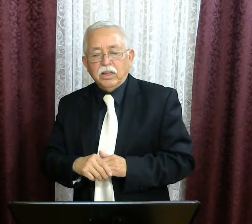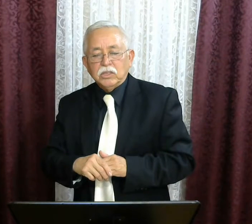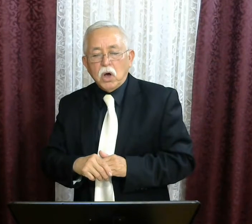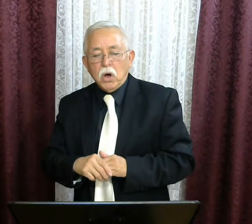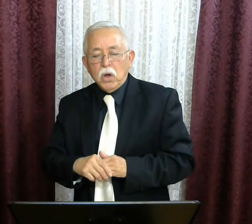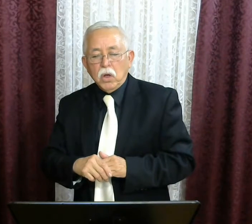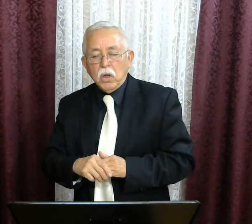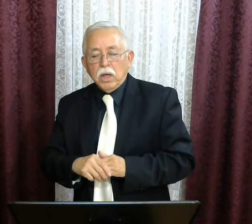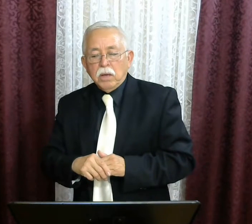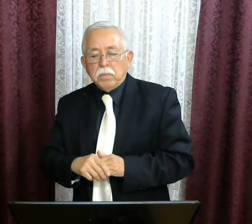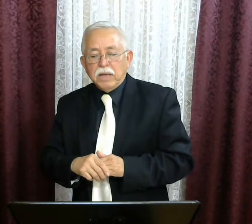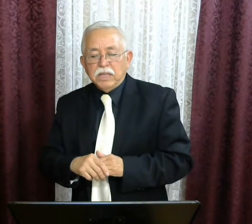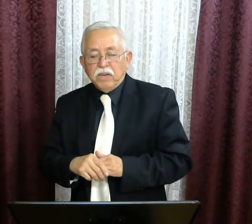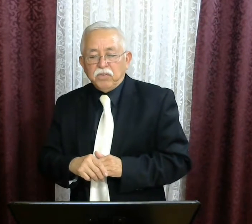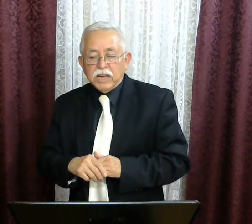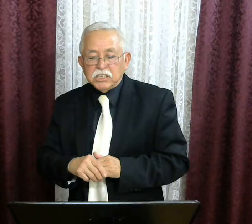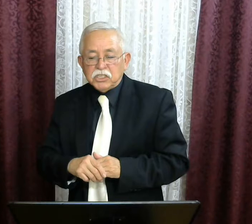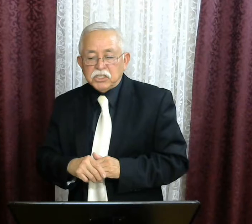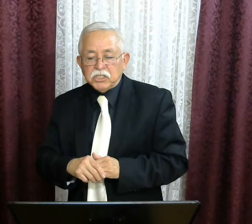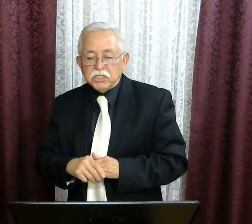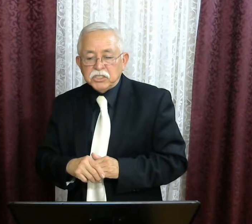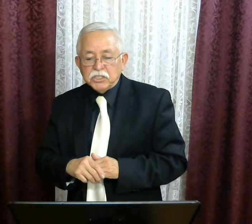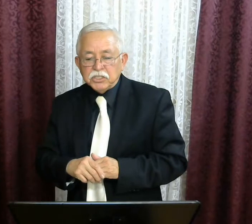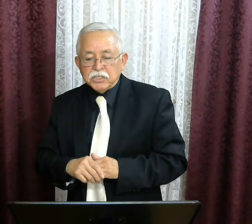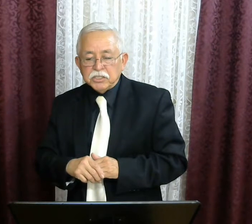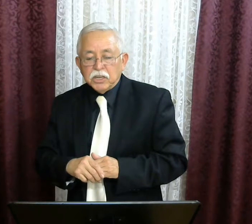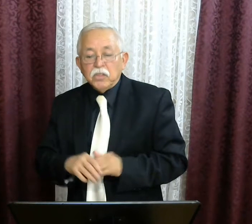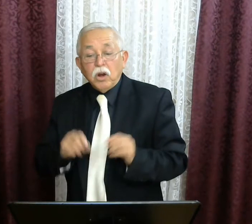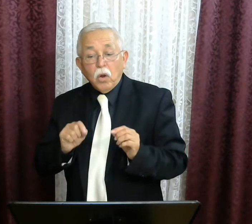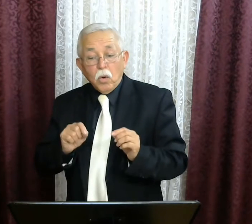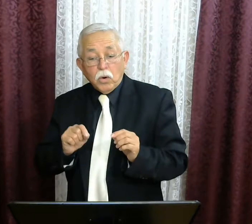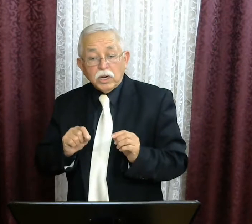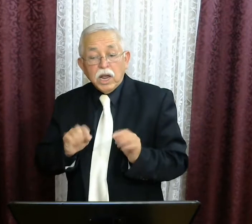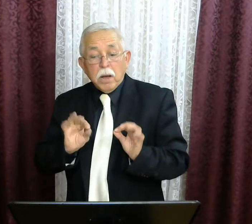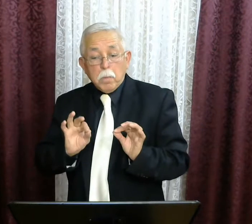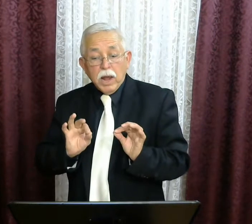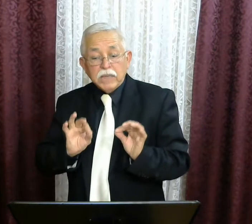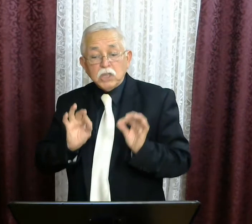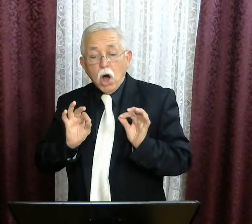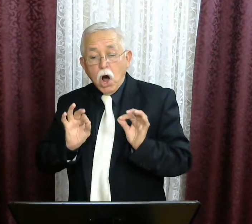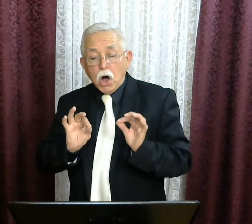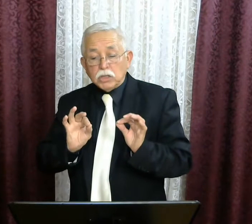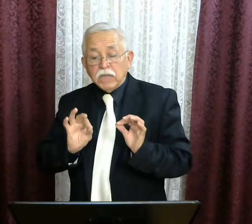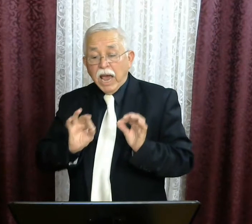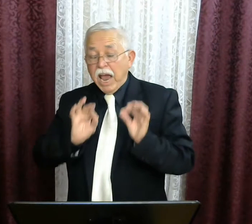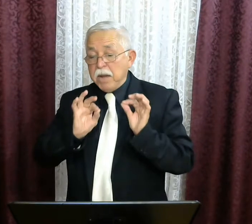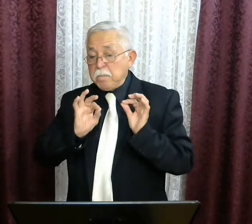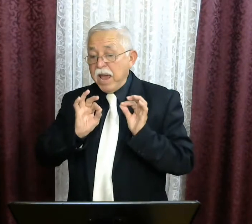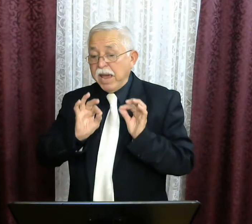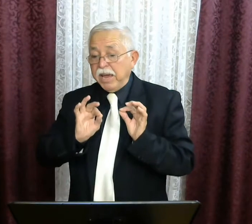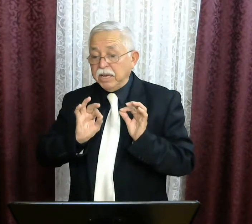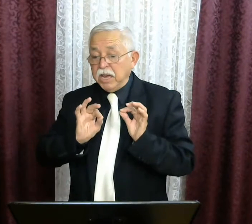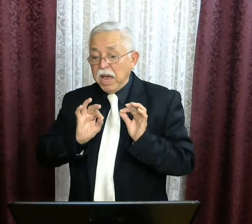So, my dear friends, the Lord bless us and make